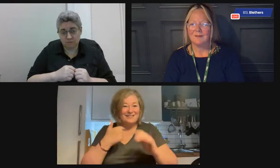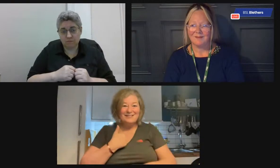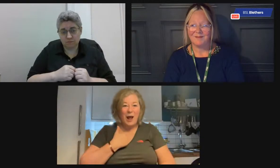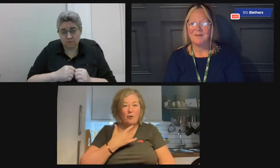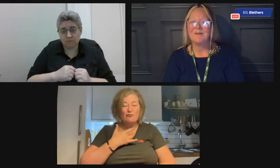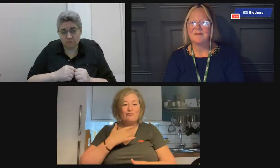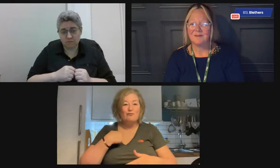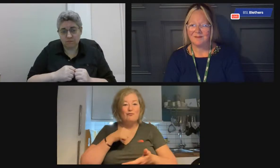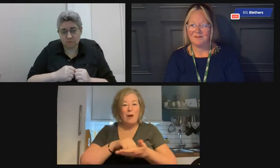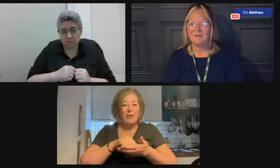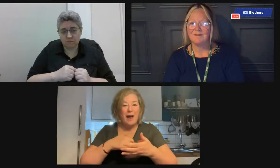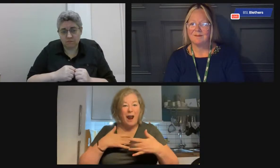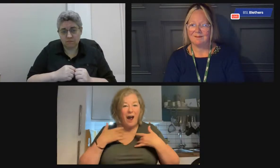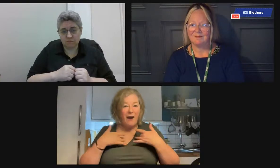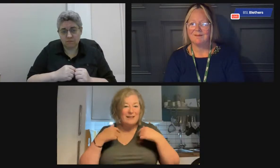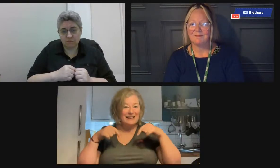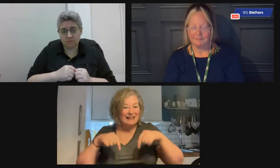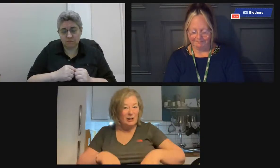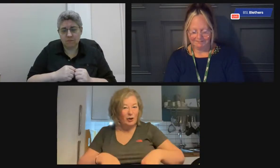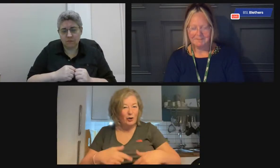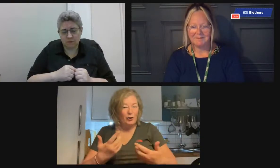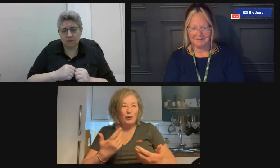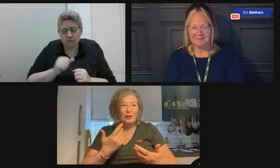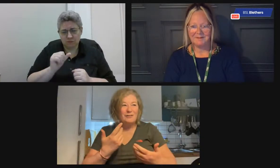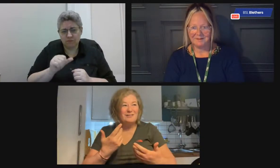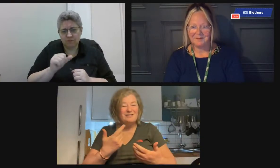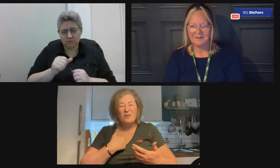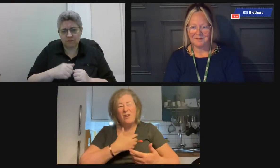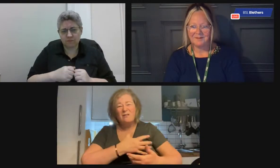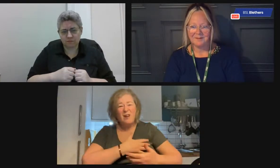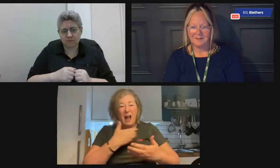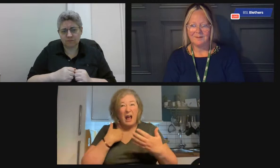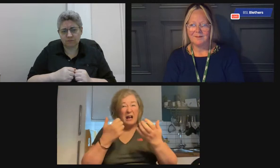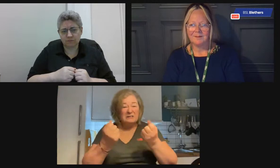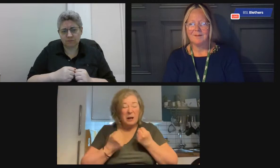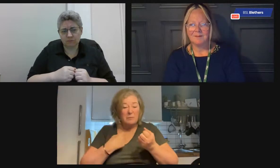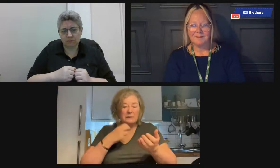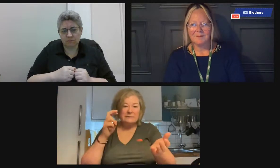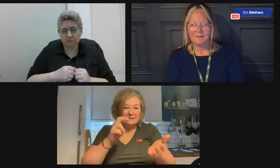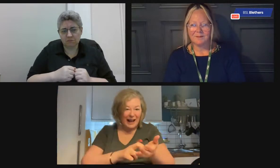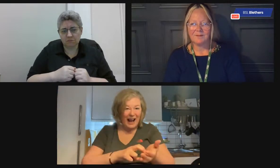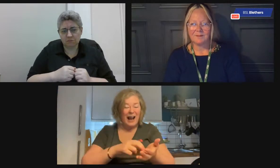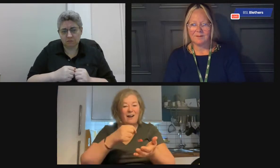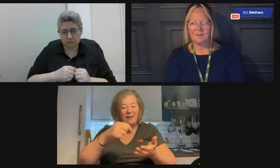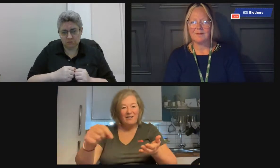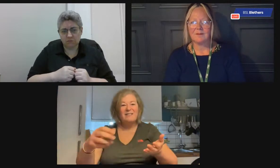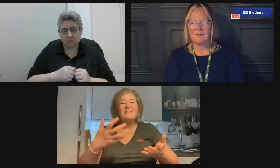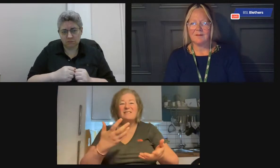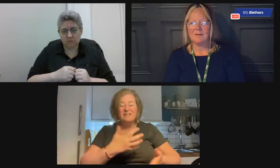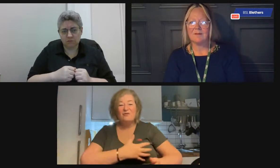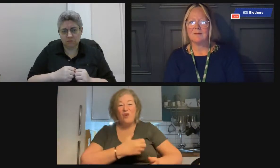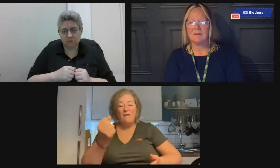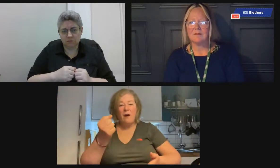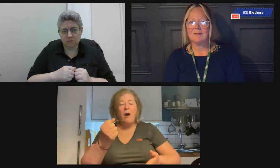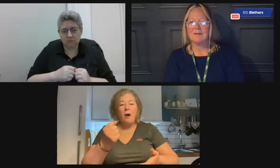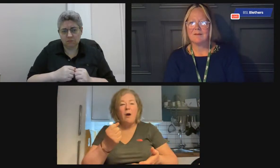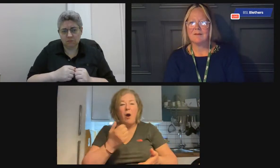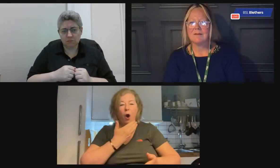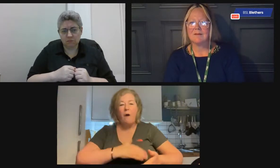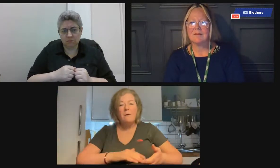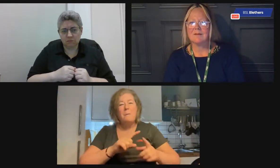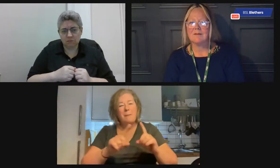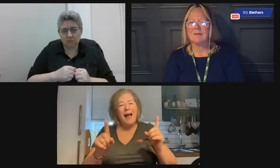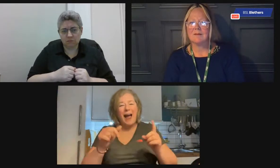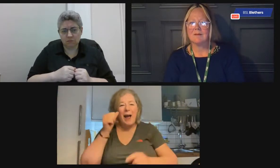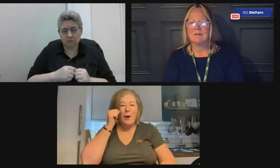I just thought to myself, do you know what? It's just a boob. I'd rather be alive. You know, I had to accept that they would take